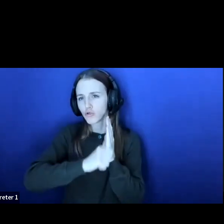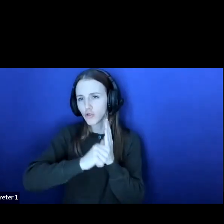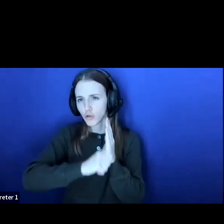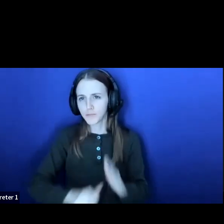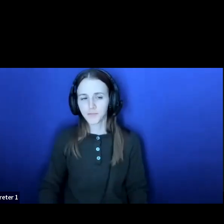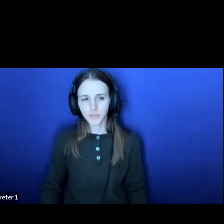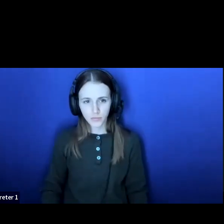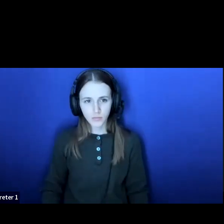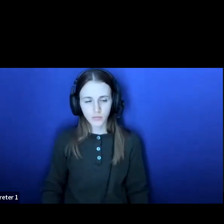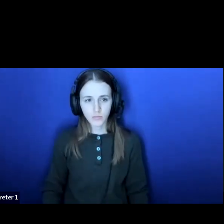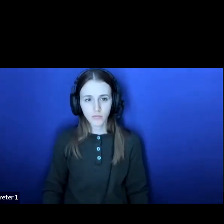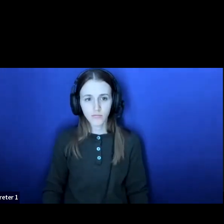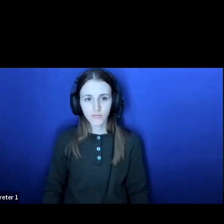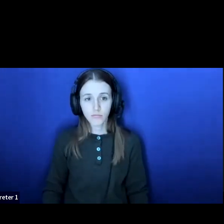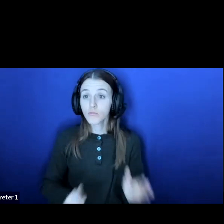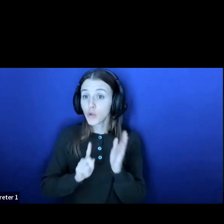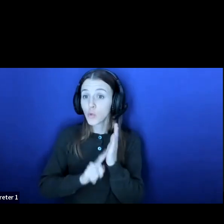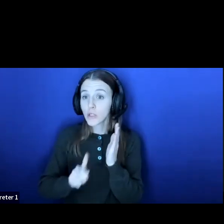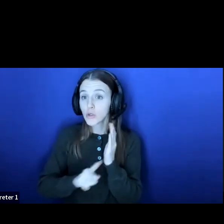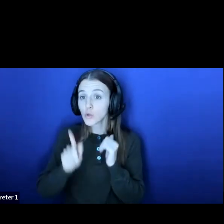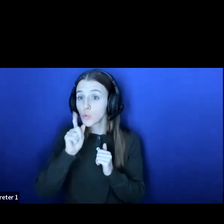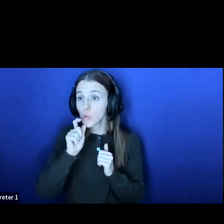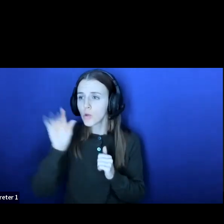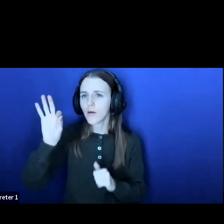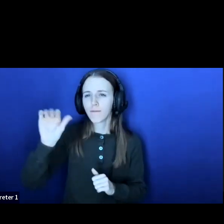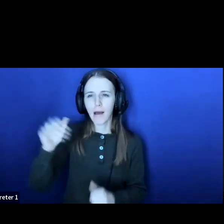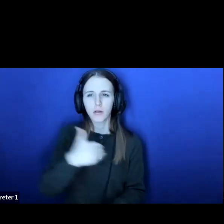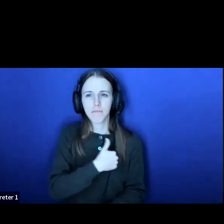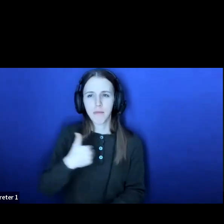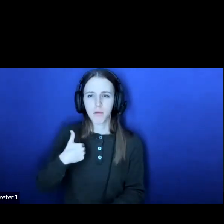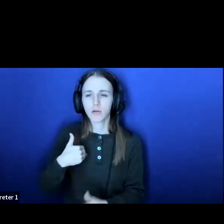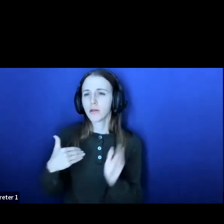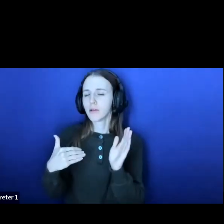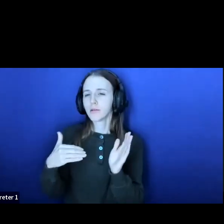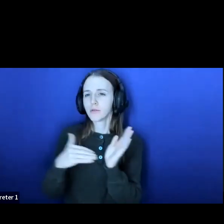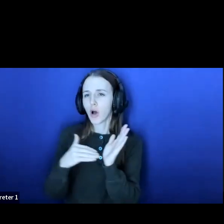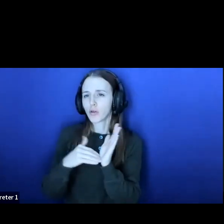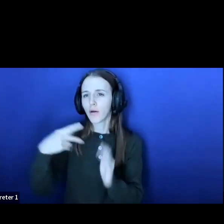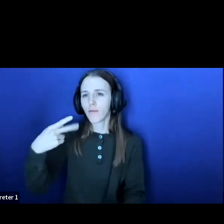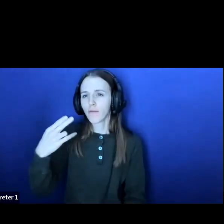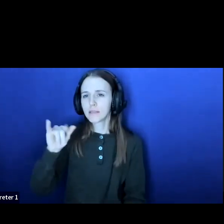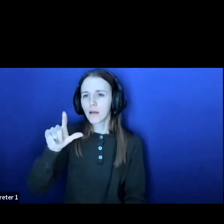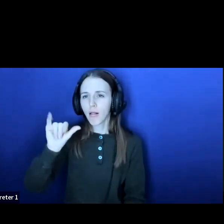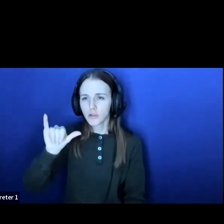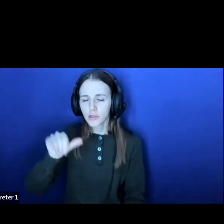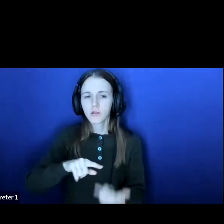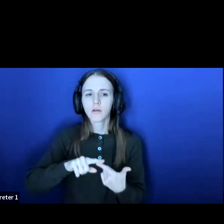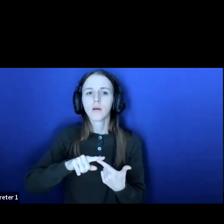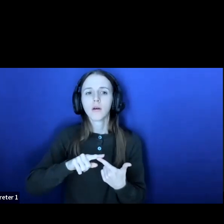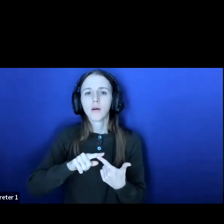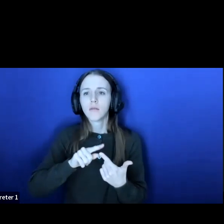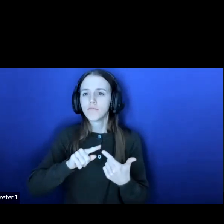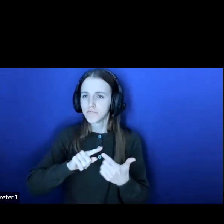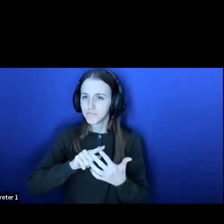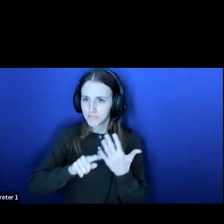The research team included faculty members from the Department of Physiology, Ophthalmology, Community Medicine, and